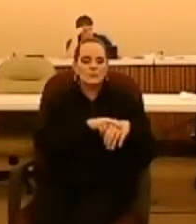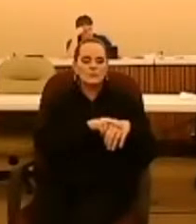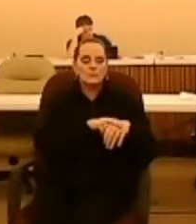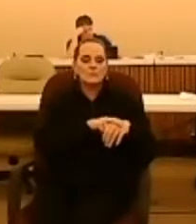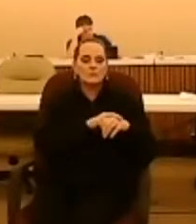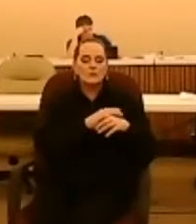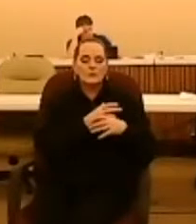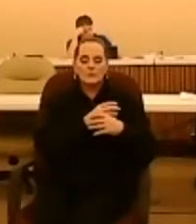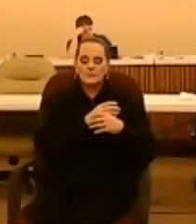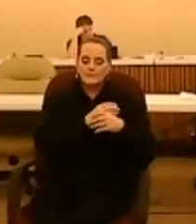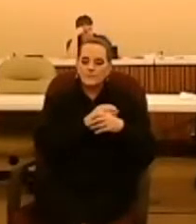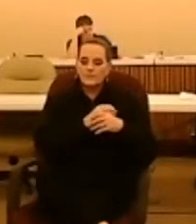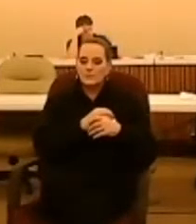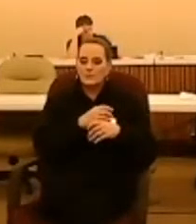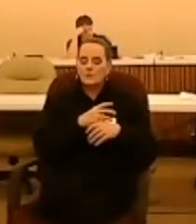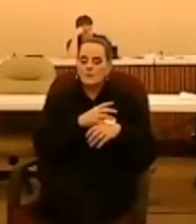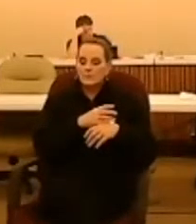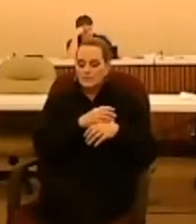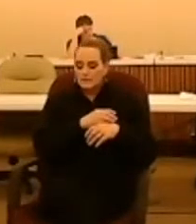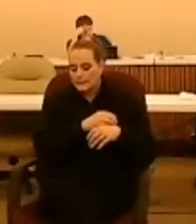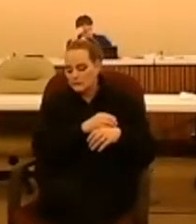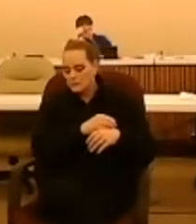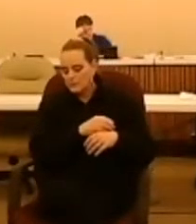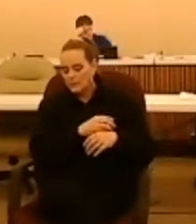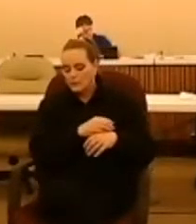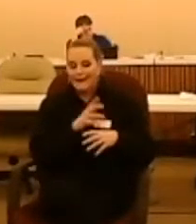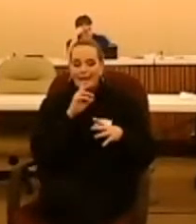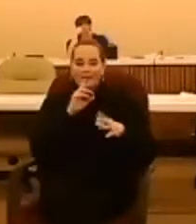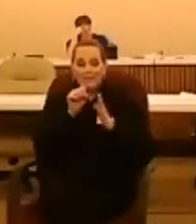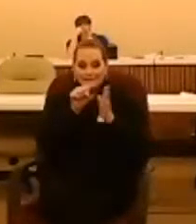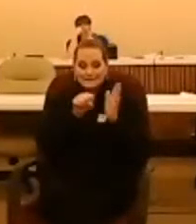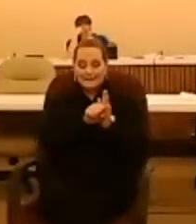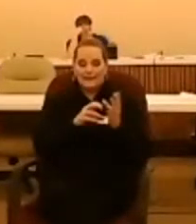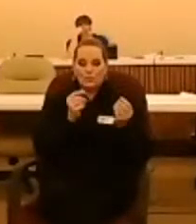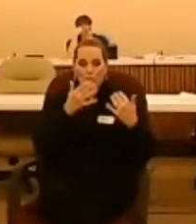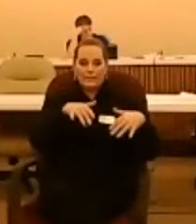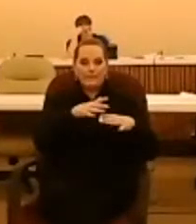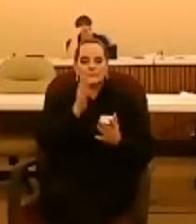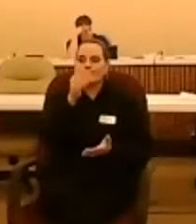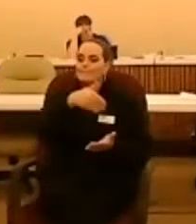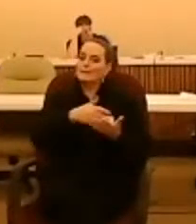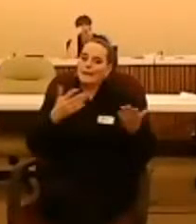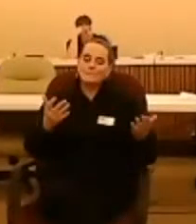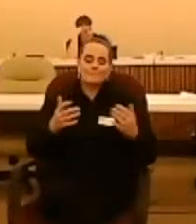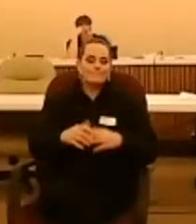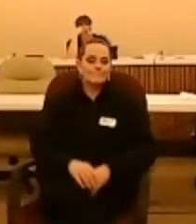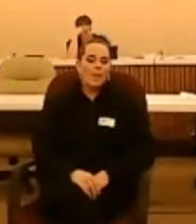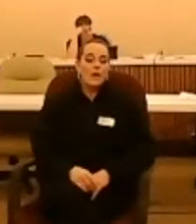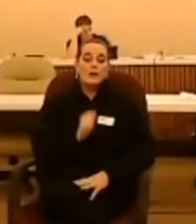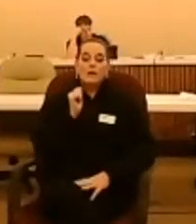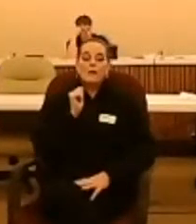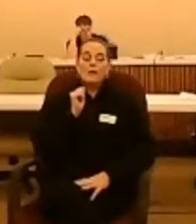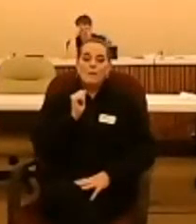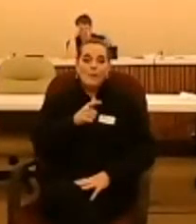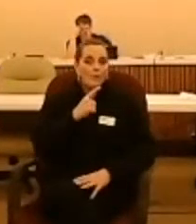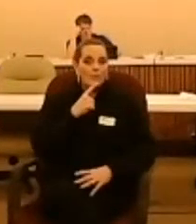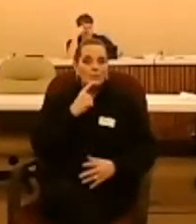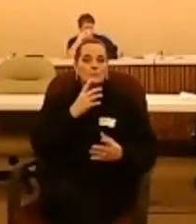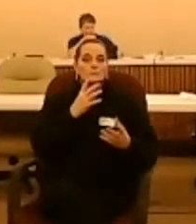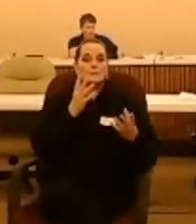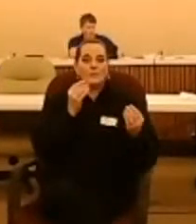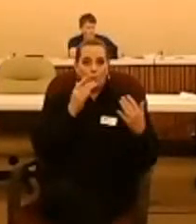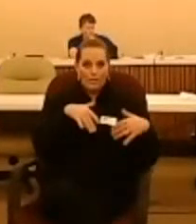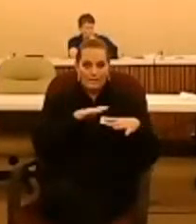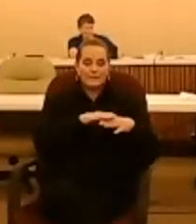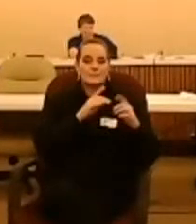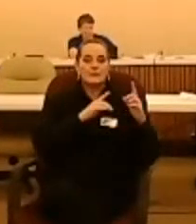and the state designated wetlands. And again, all of the wetlands, there's the one